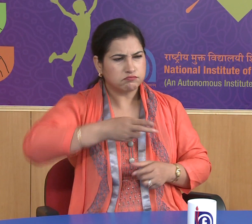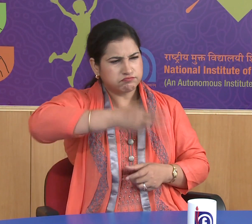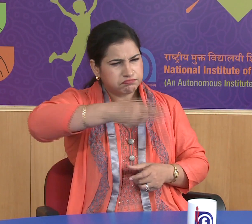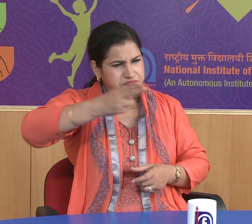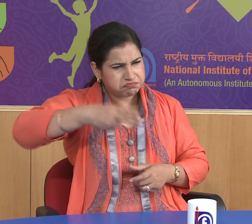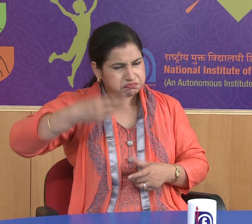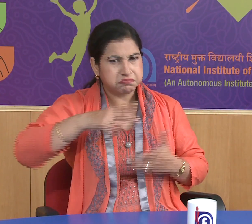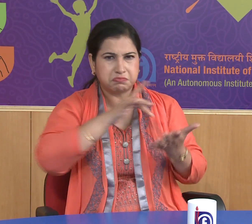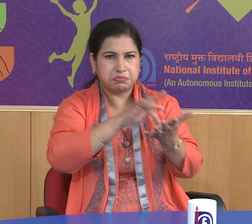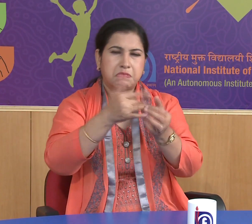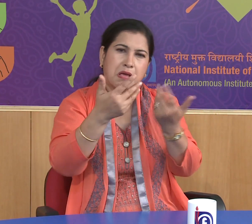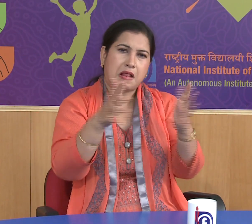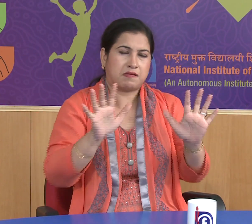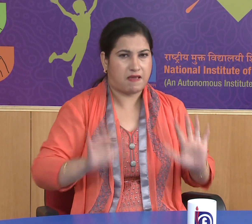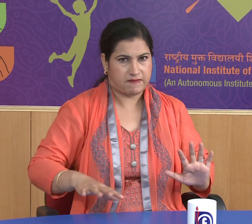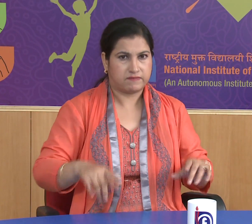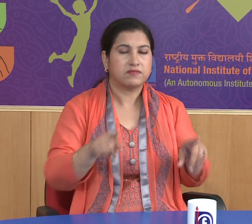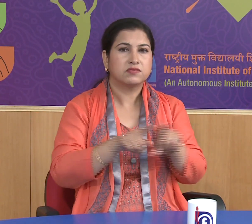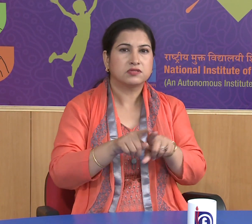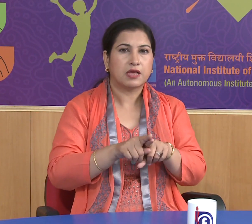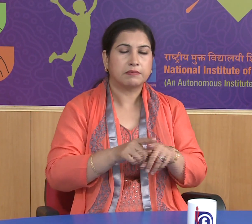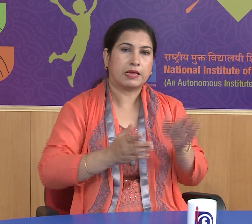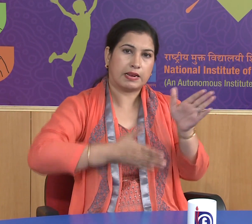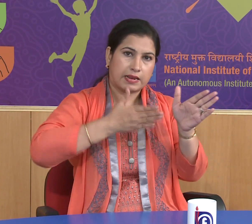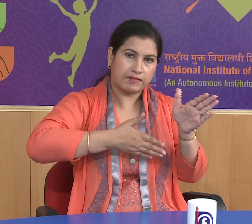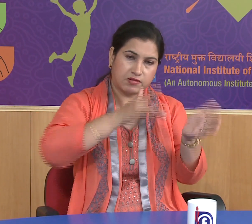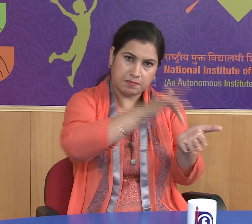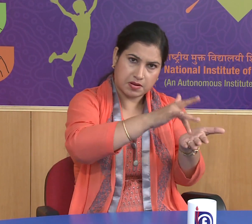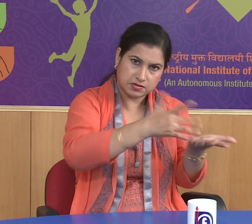public places like railway stations,